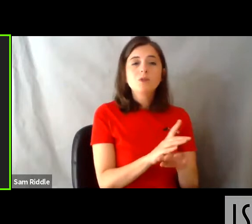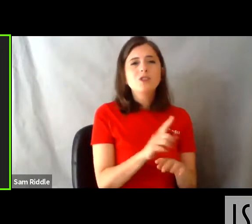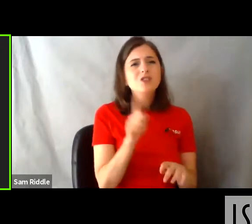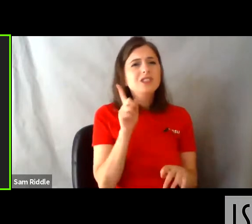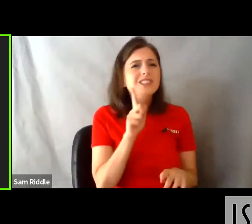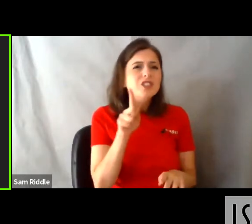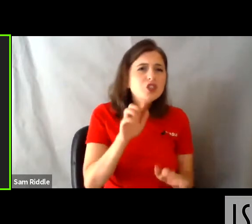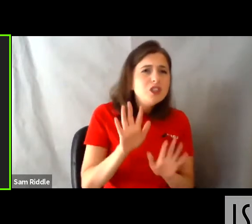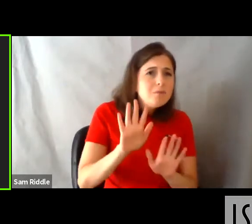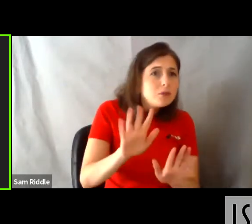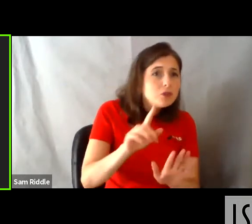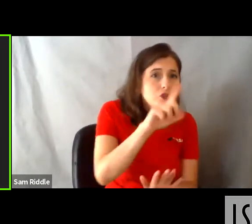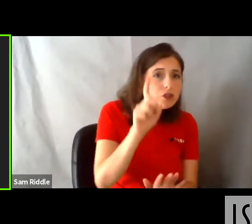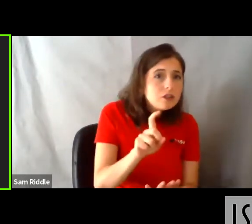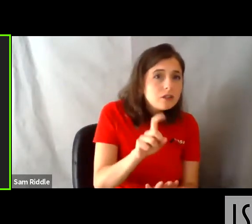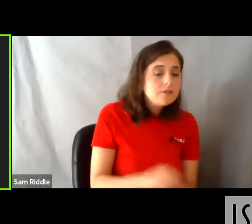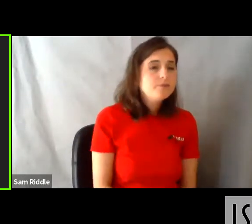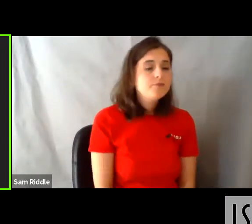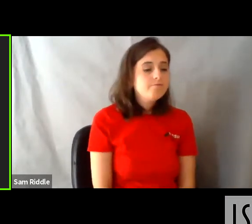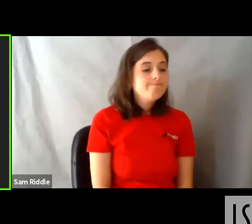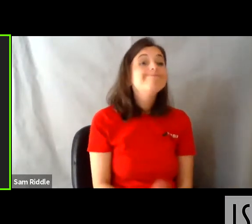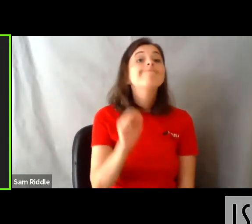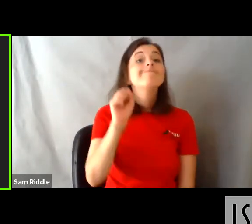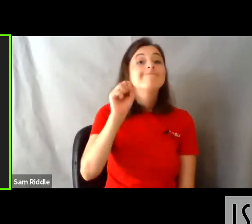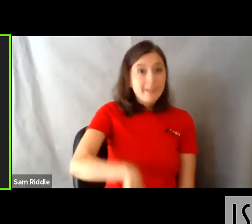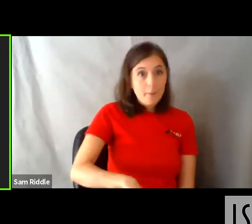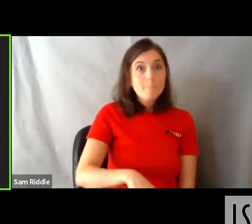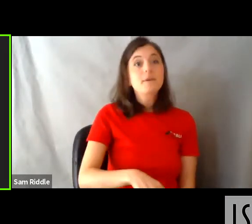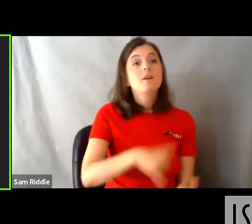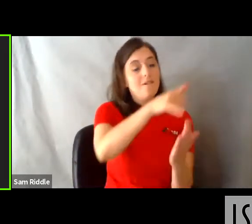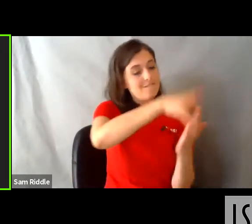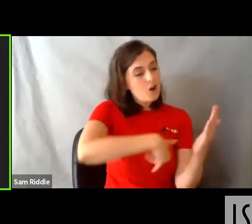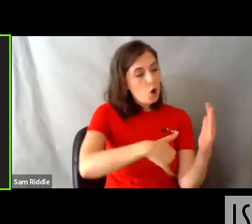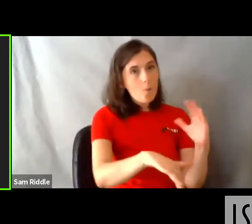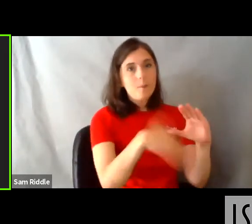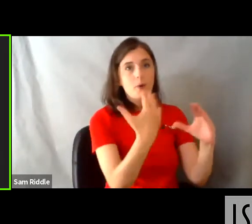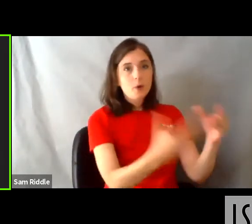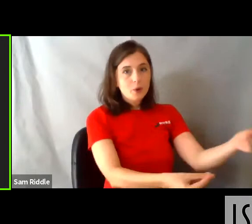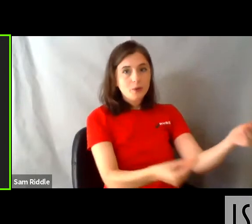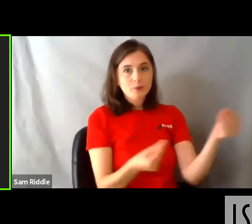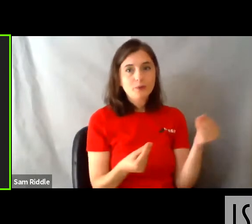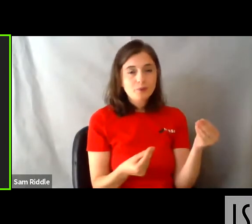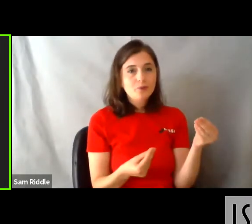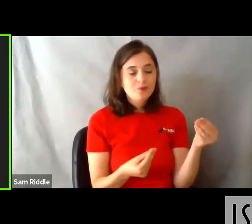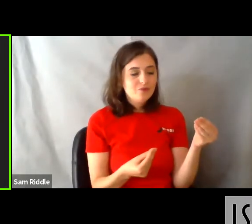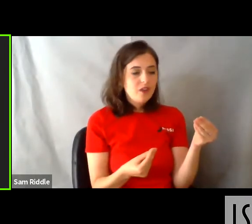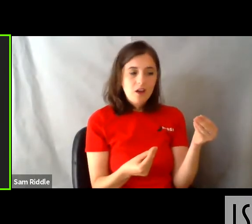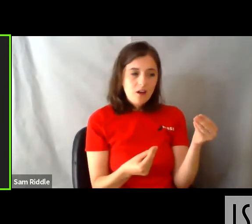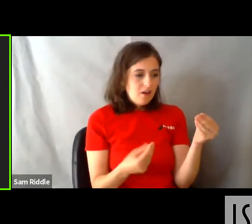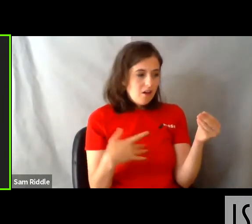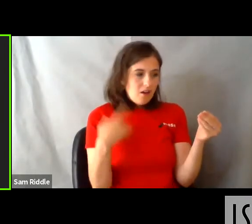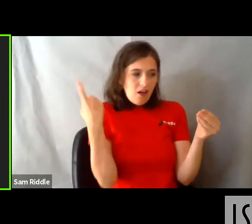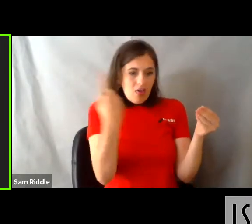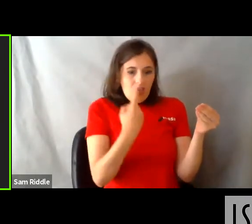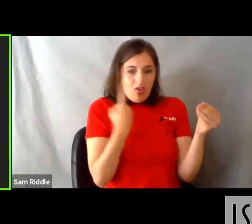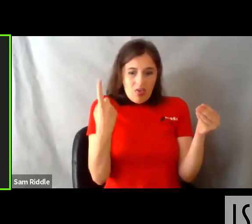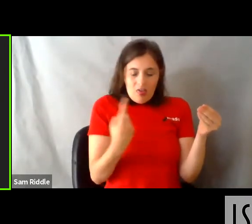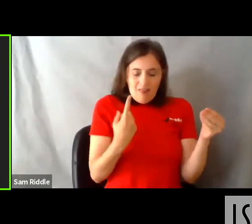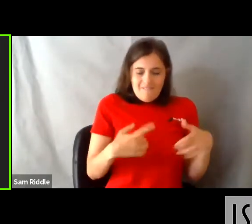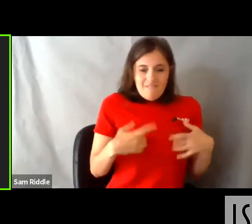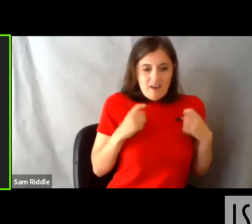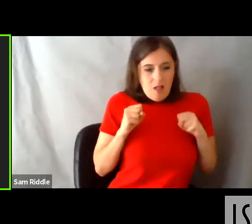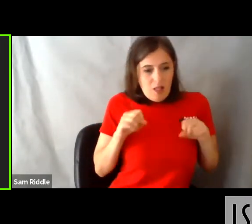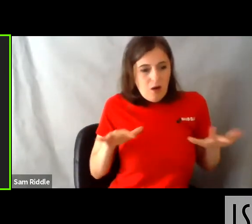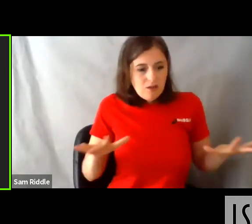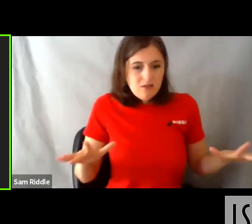this. Yep, got another benefits form in the post. Start to spiral, feeling lost. So